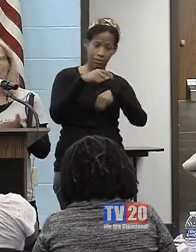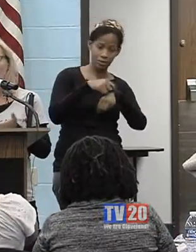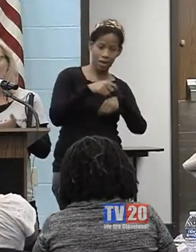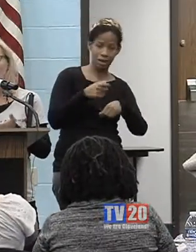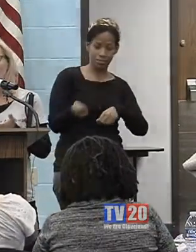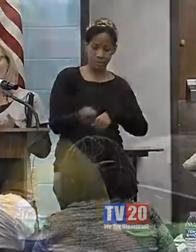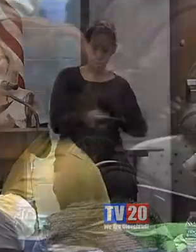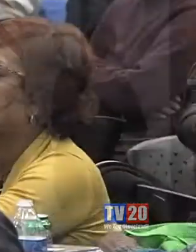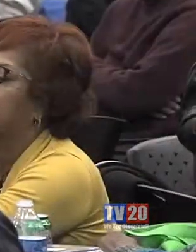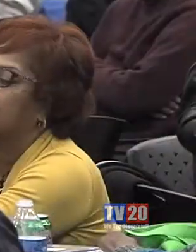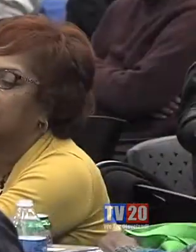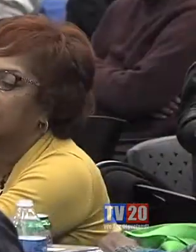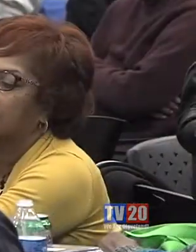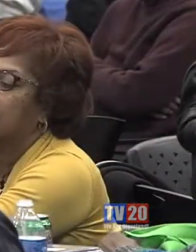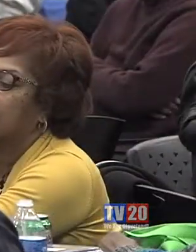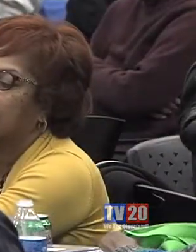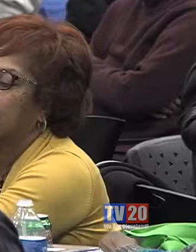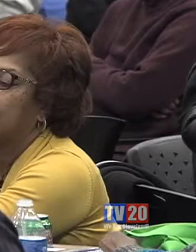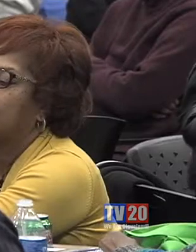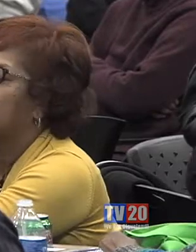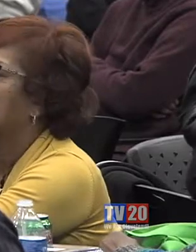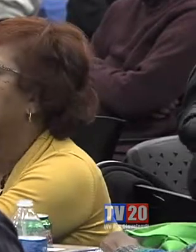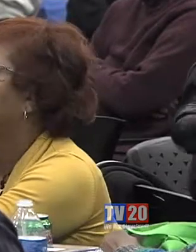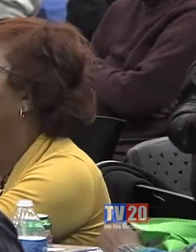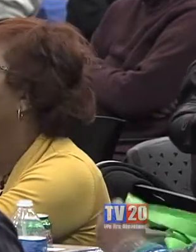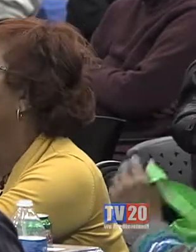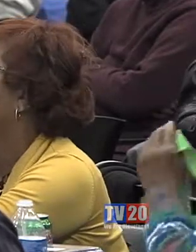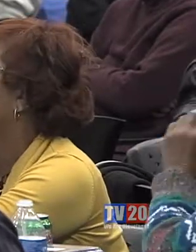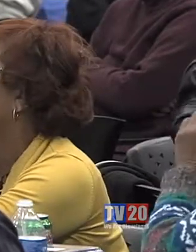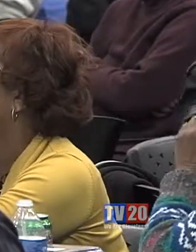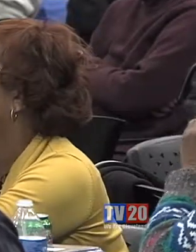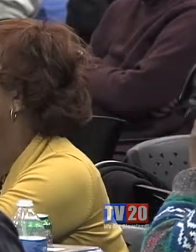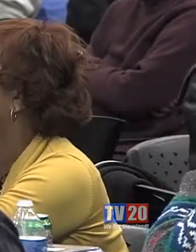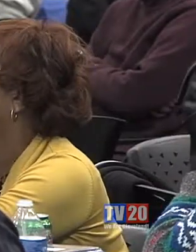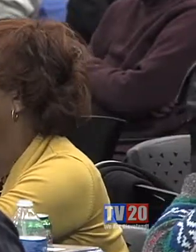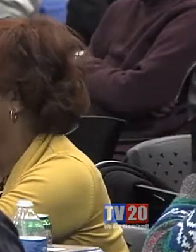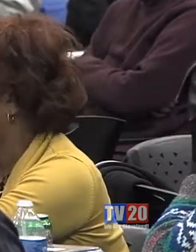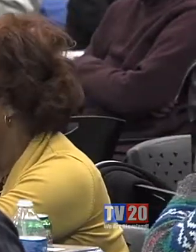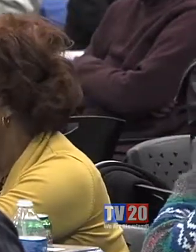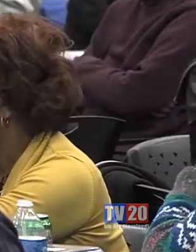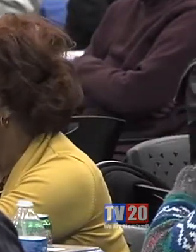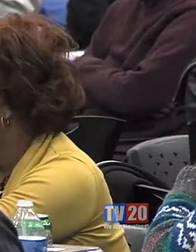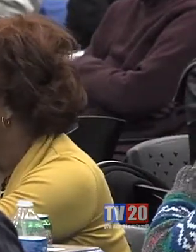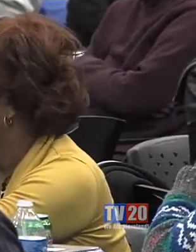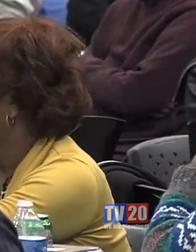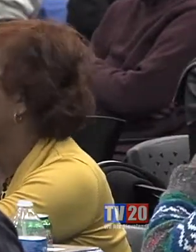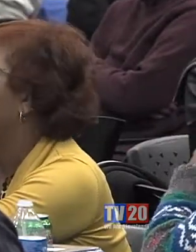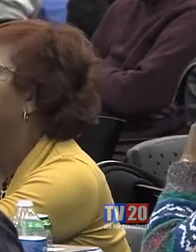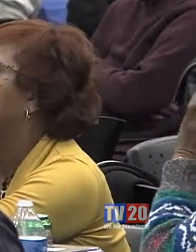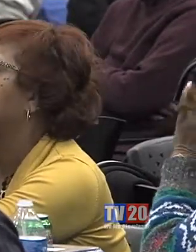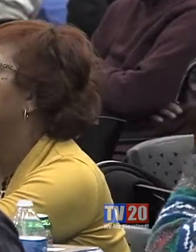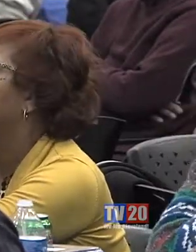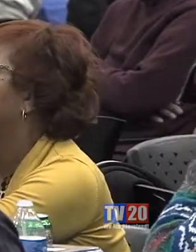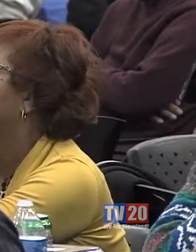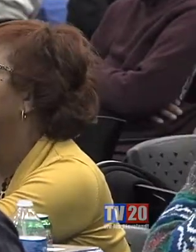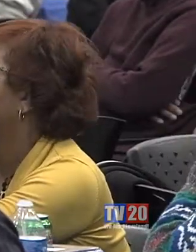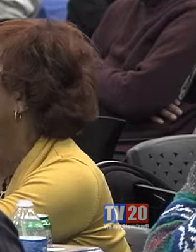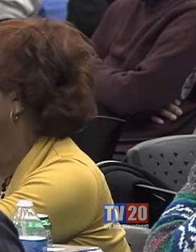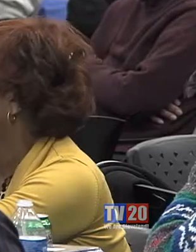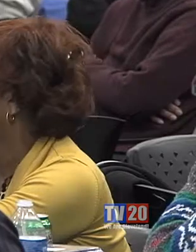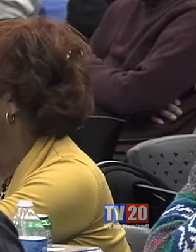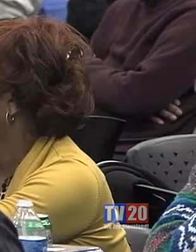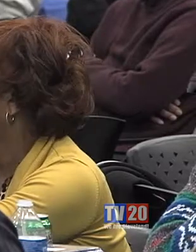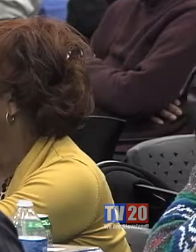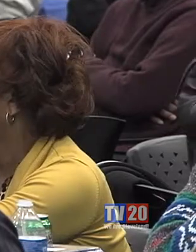We have computer training. We have recreation. We have a Share the